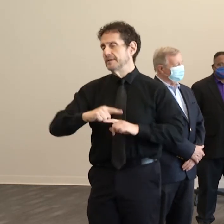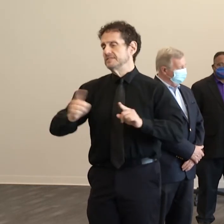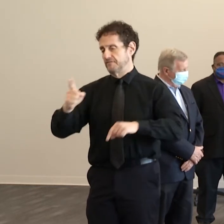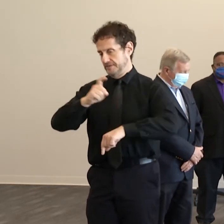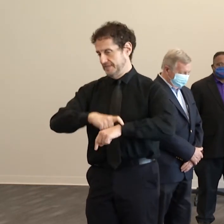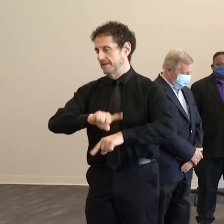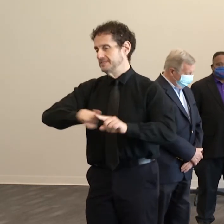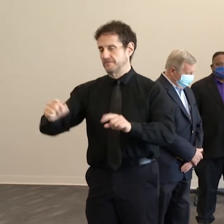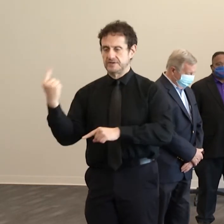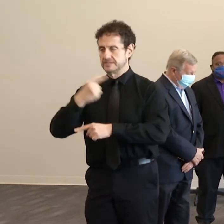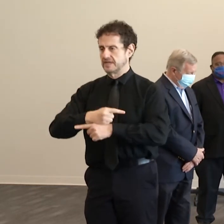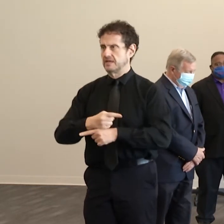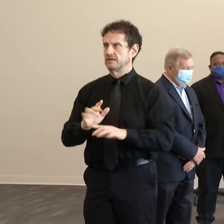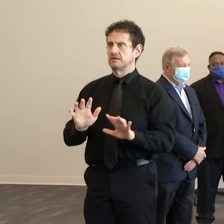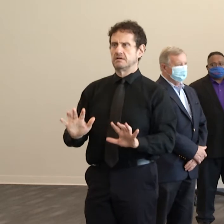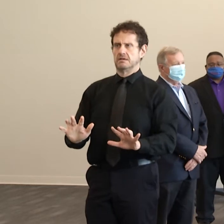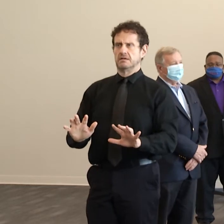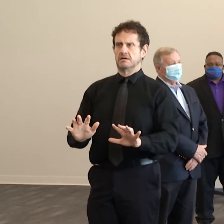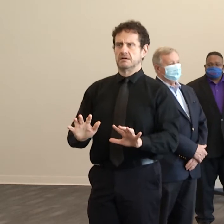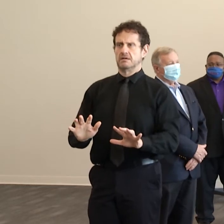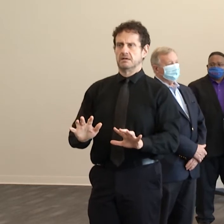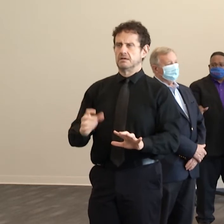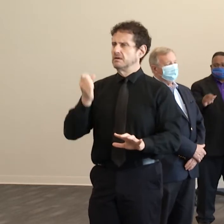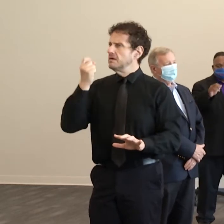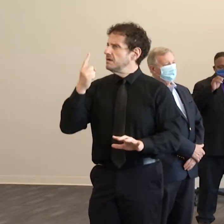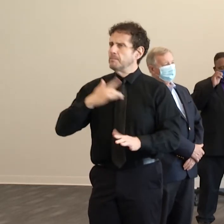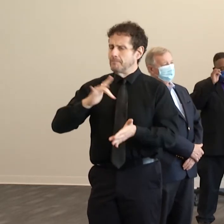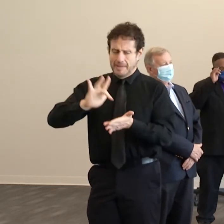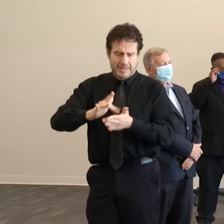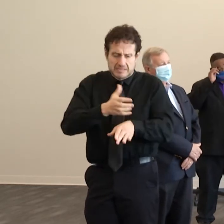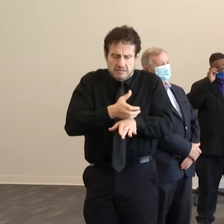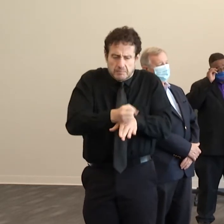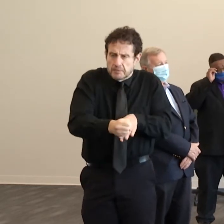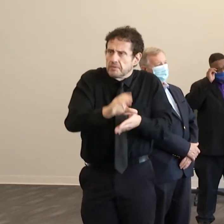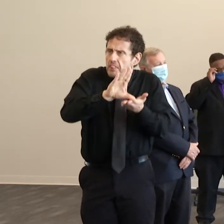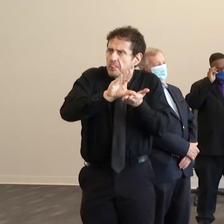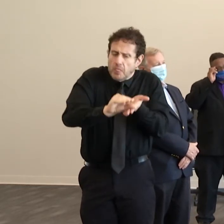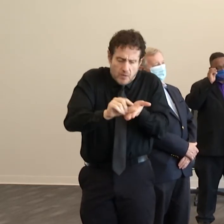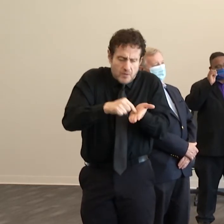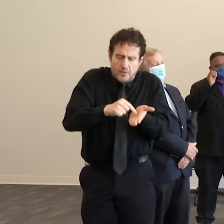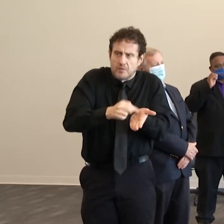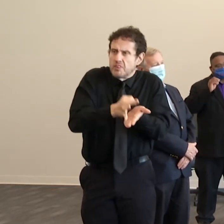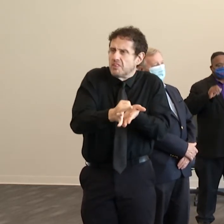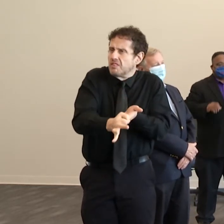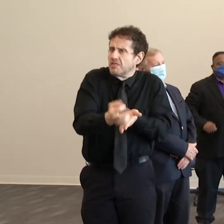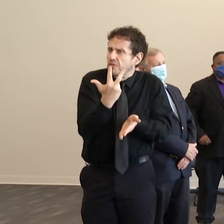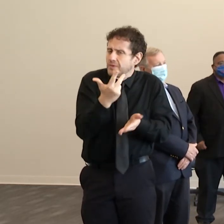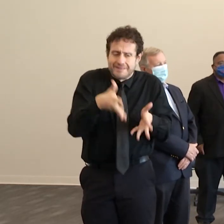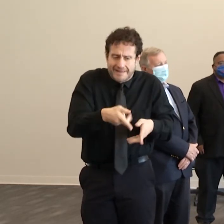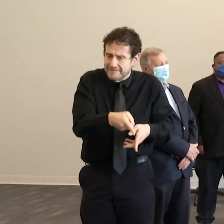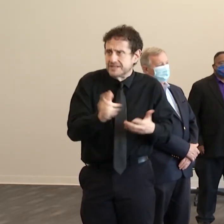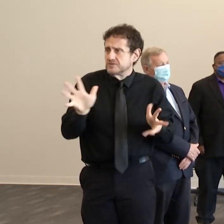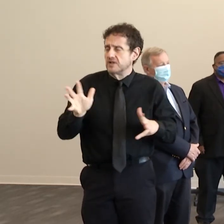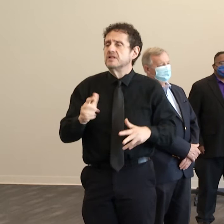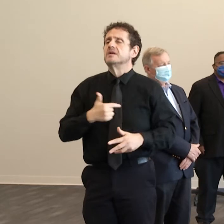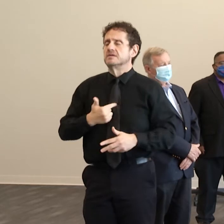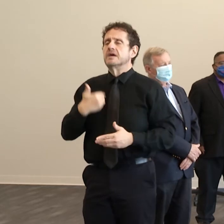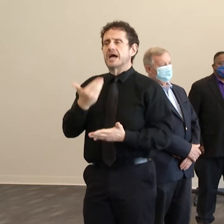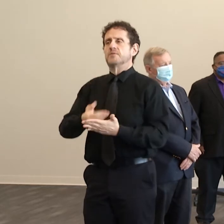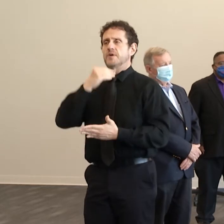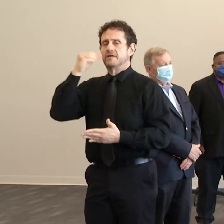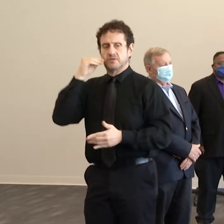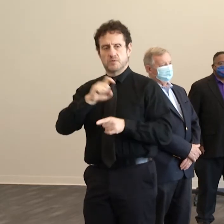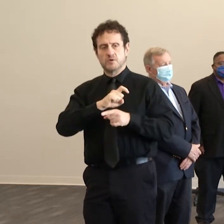time. Okay, I was almost out. So then I came home and I called Dr.